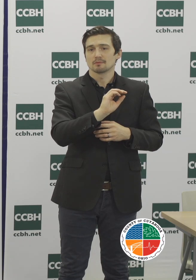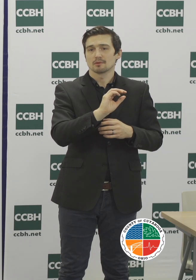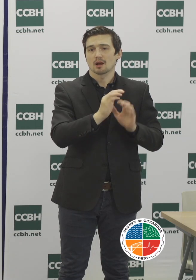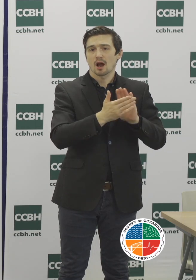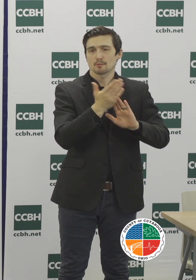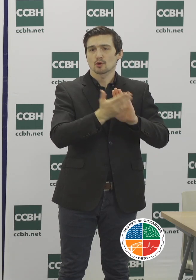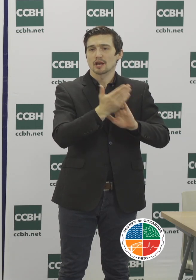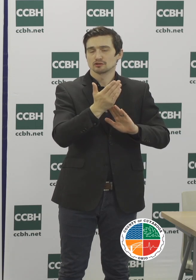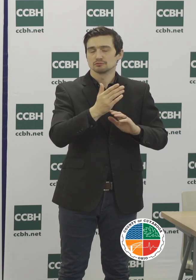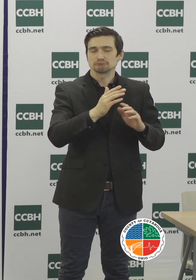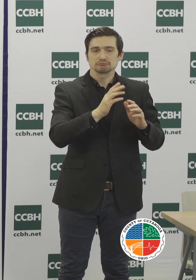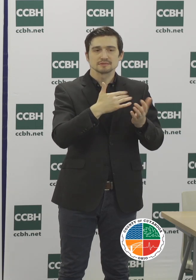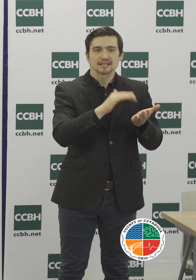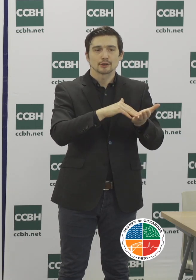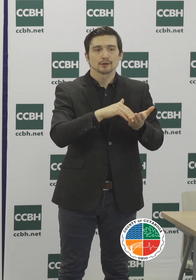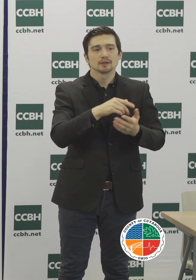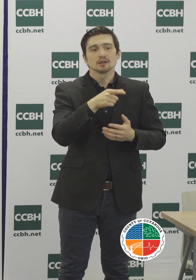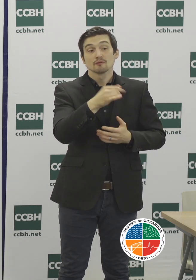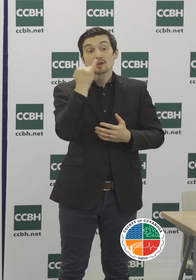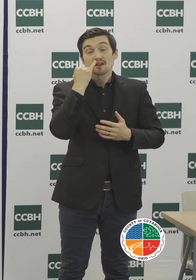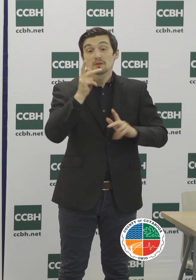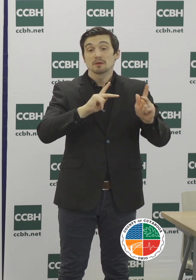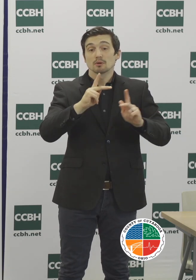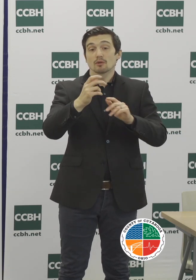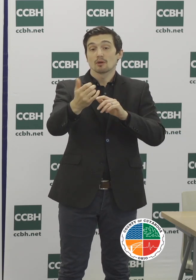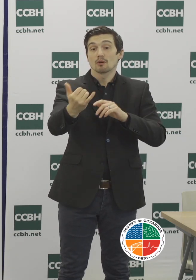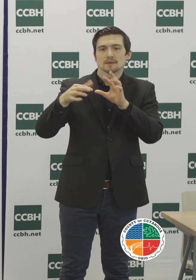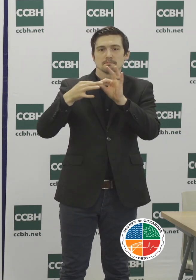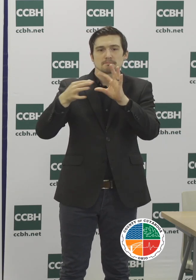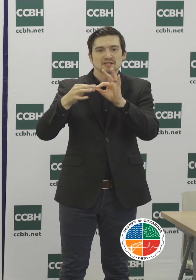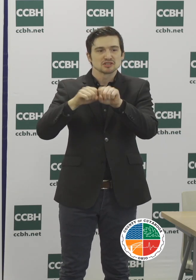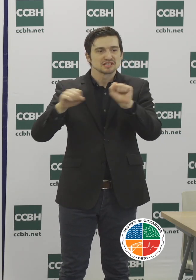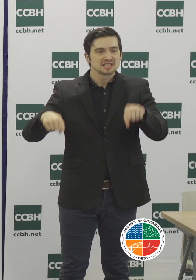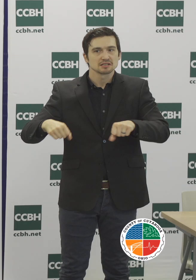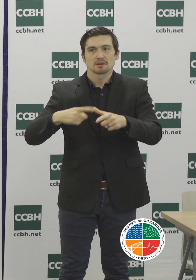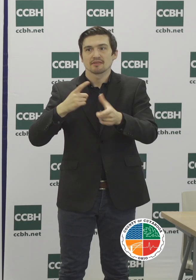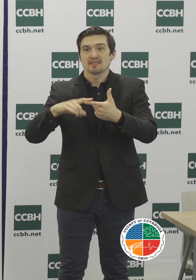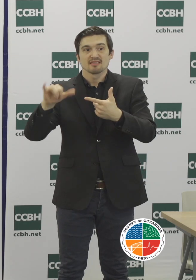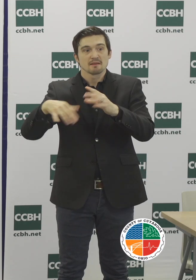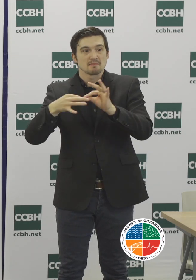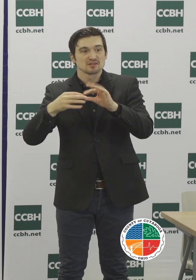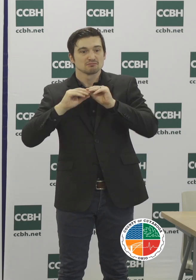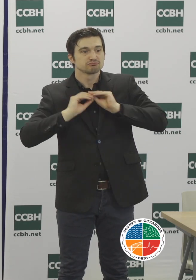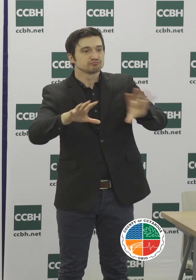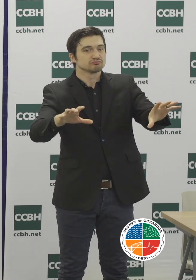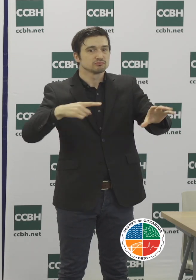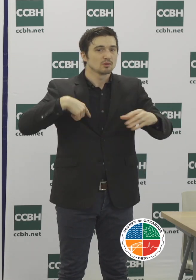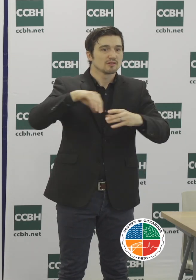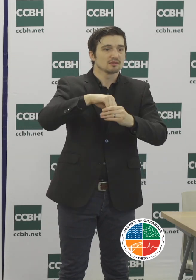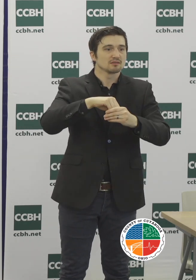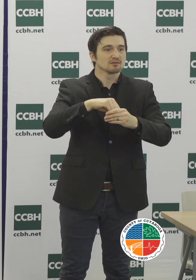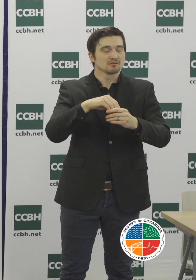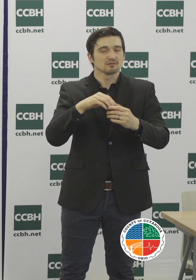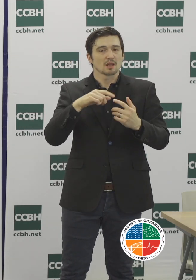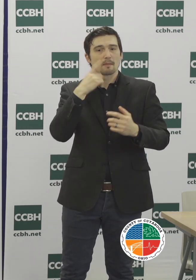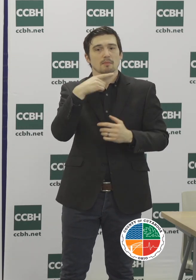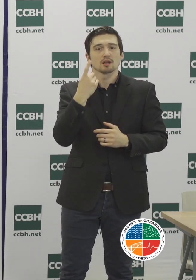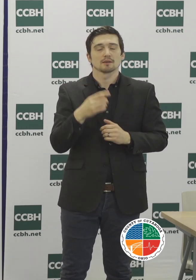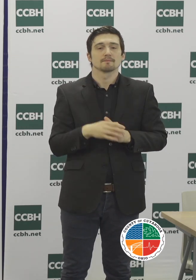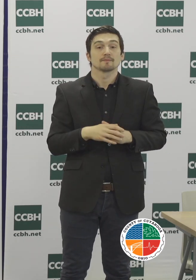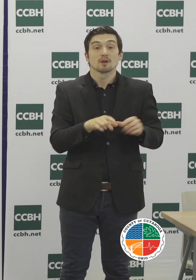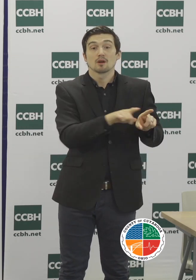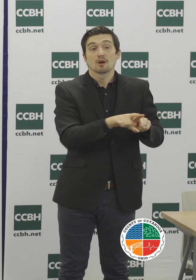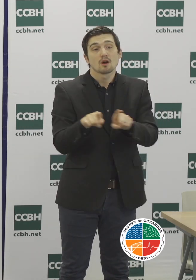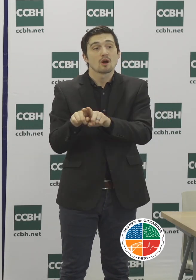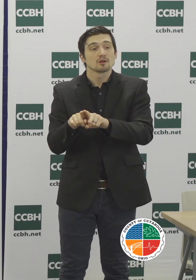get calls from cases or people we're tracking with contacts, that we also had gotten support to fit